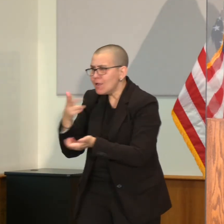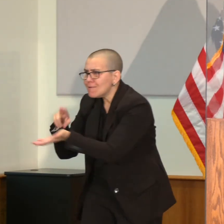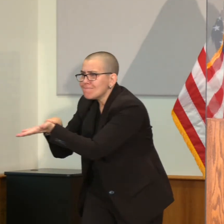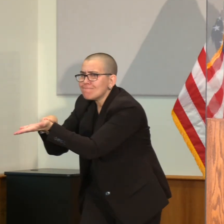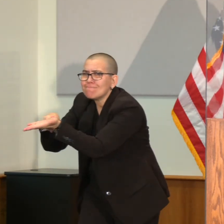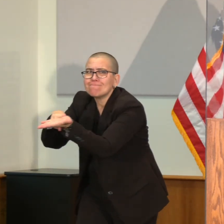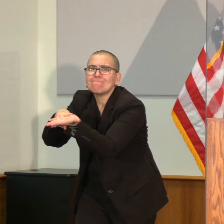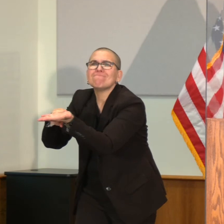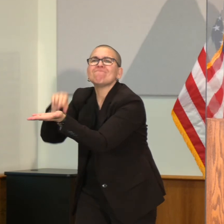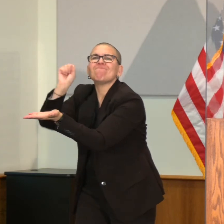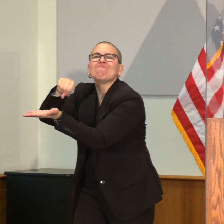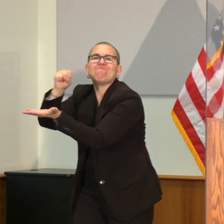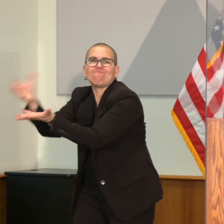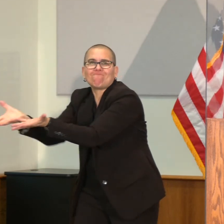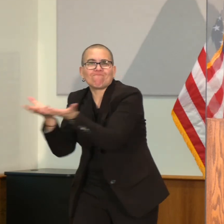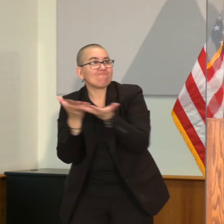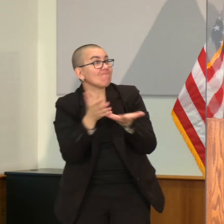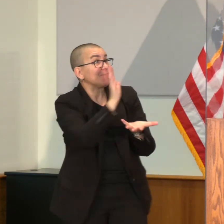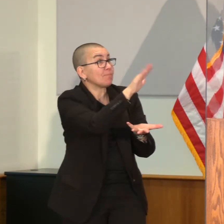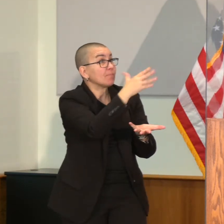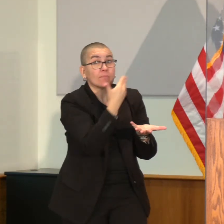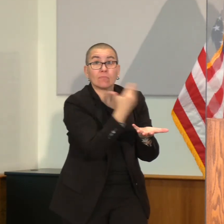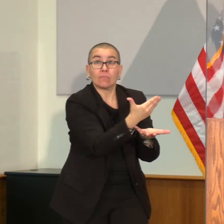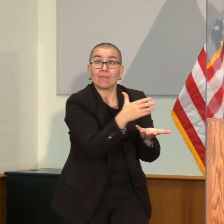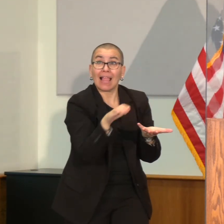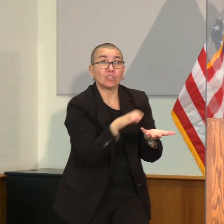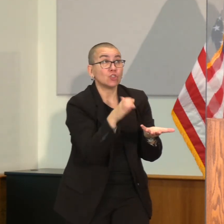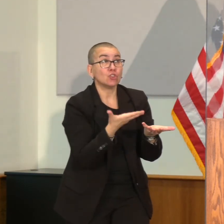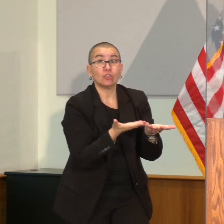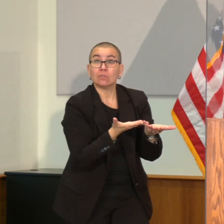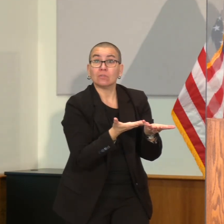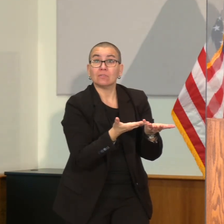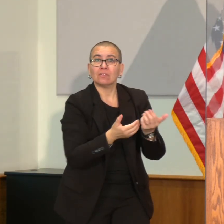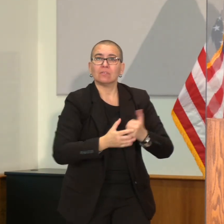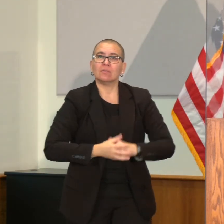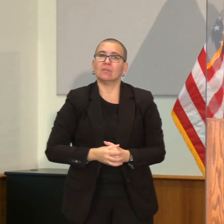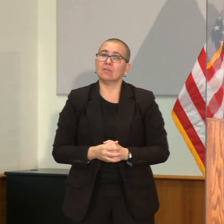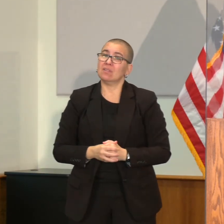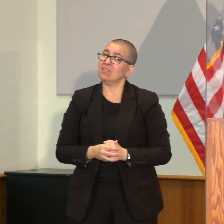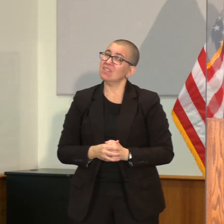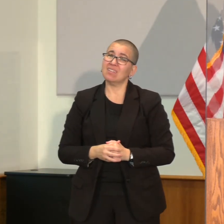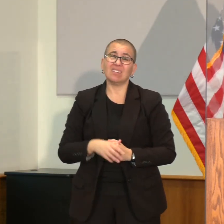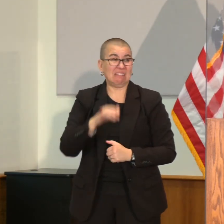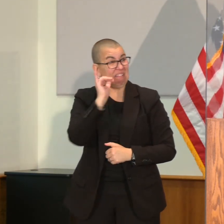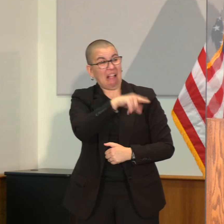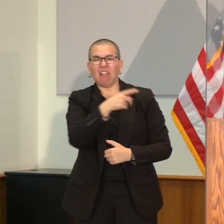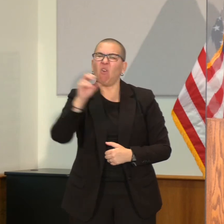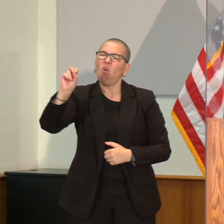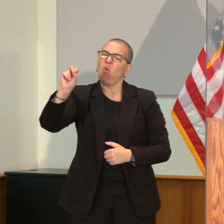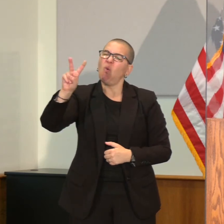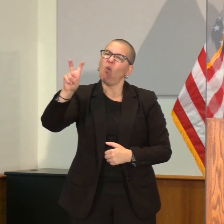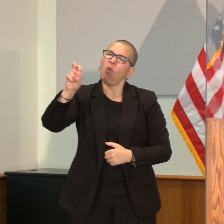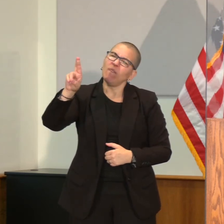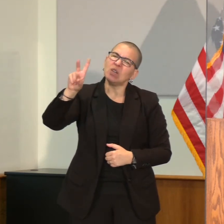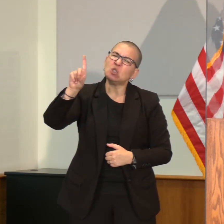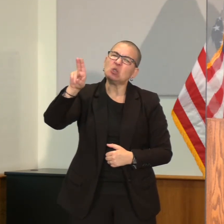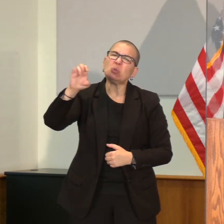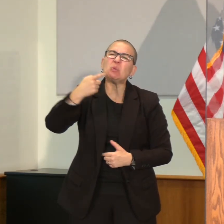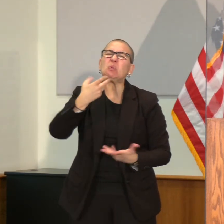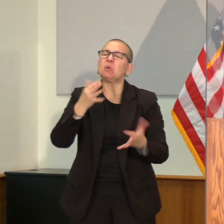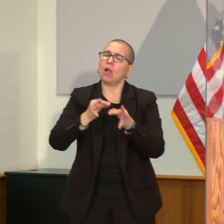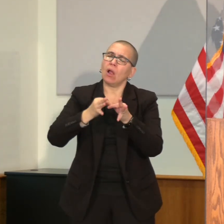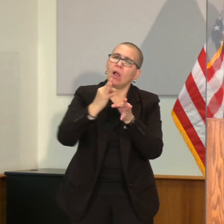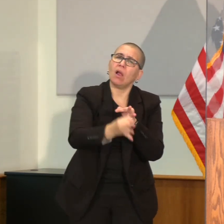It is long past due for our government to make meaningful investments in our communities and to take action to reform the police and hold